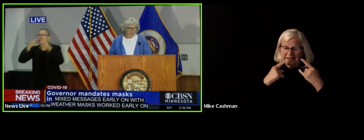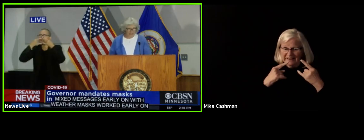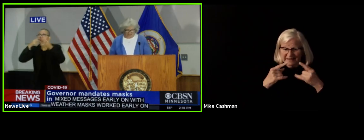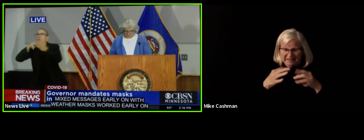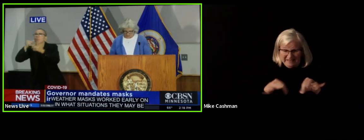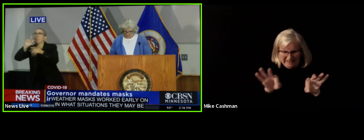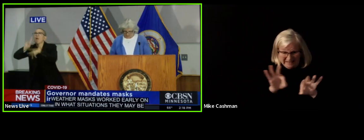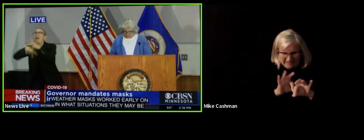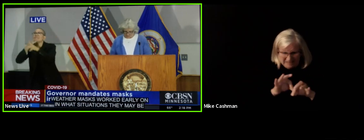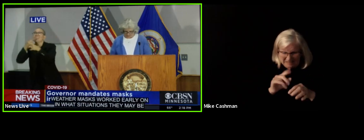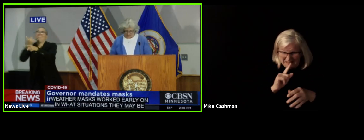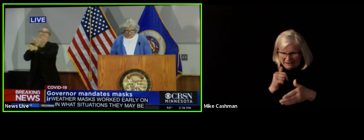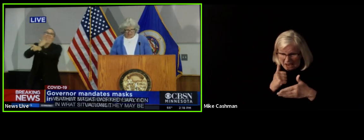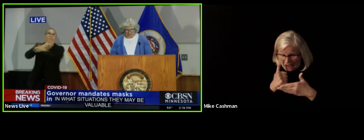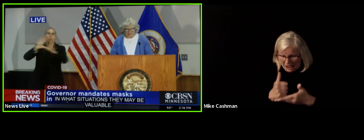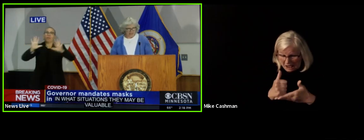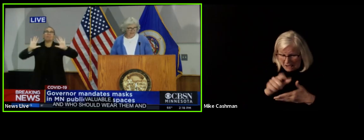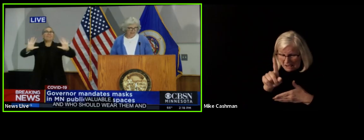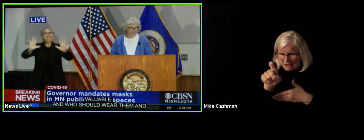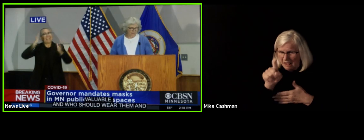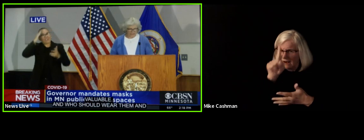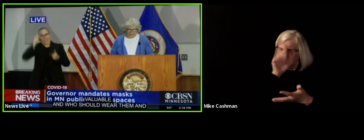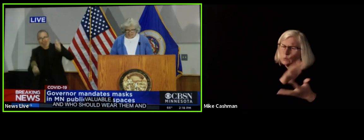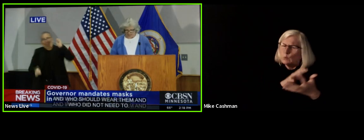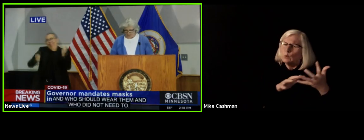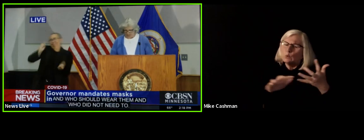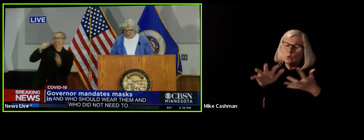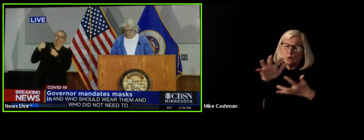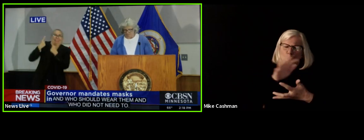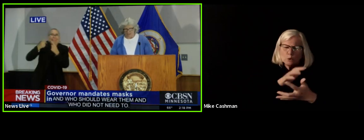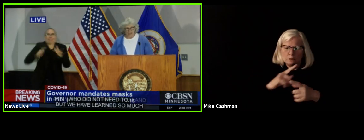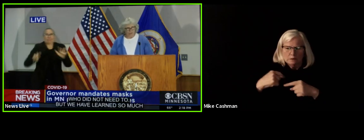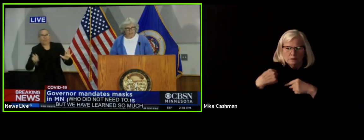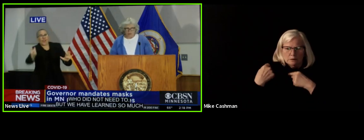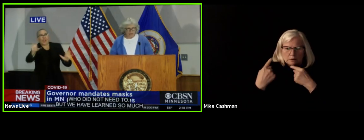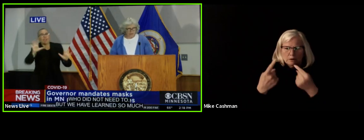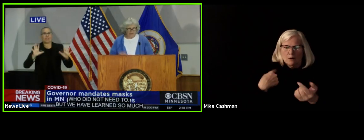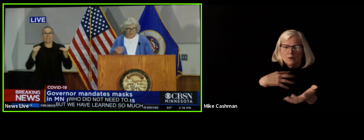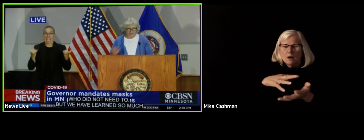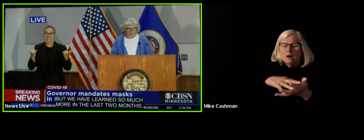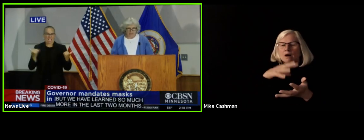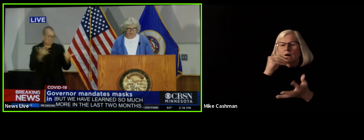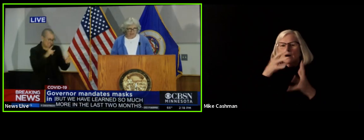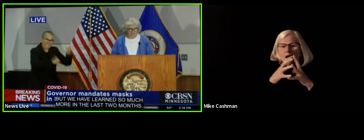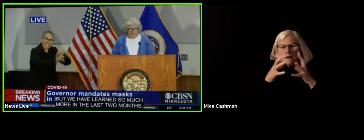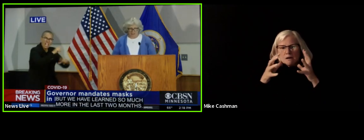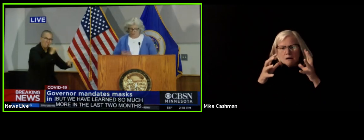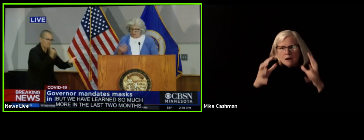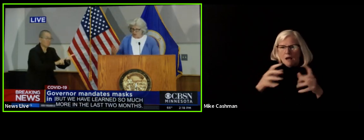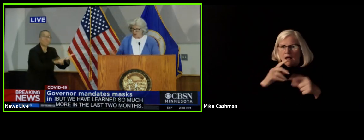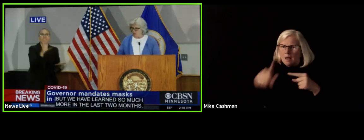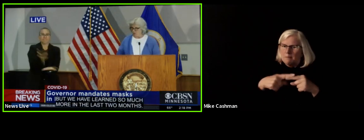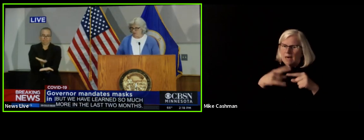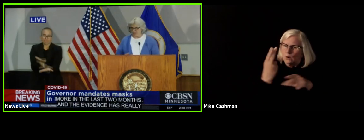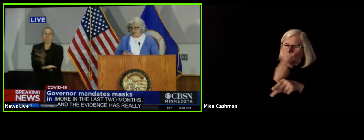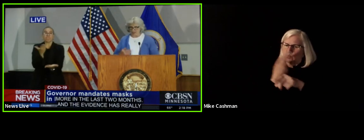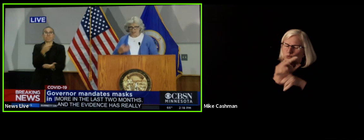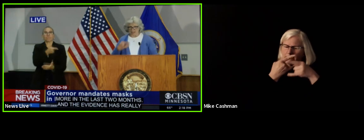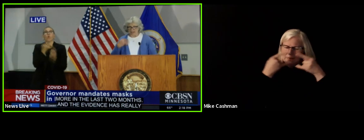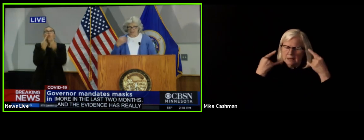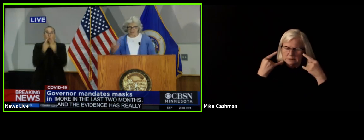more in just the last few months, and the evidence has really gotten compelling. We know how the virus is spread. We know